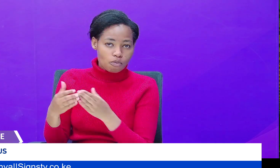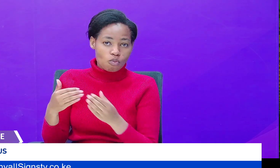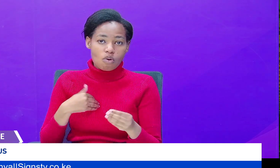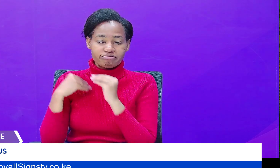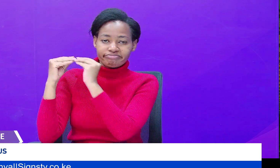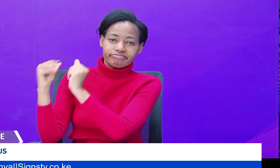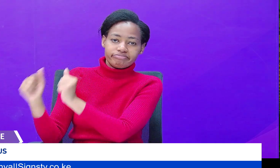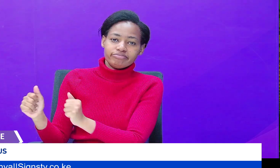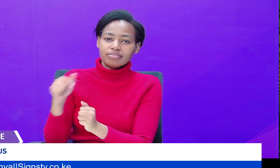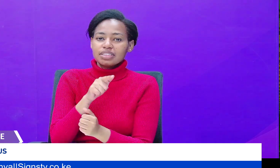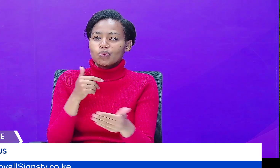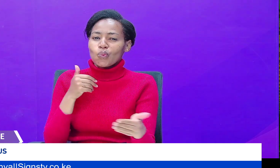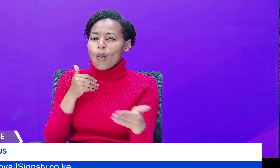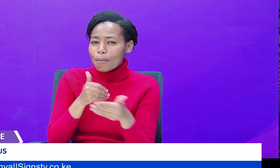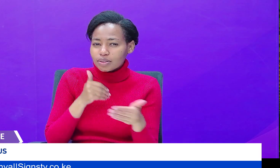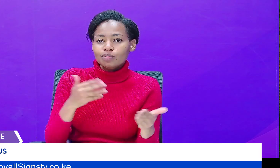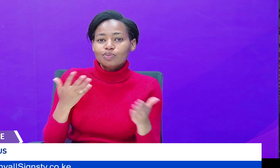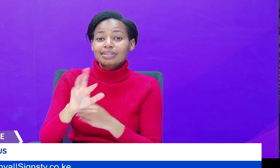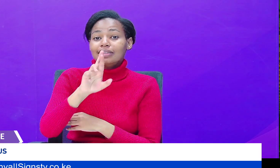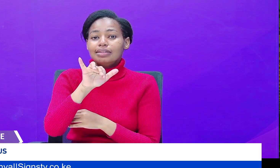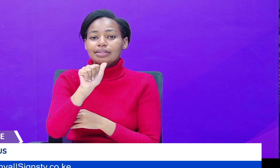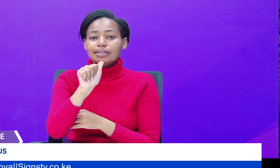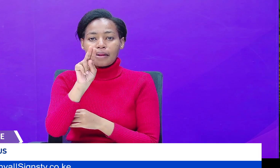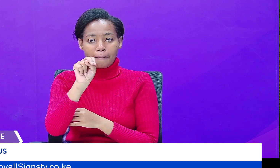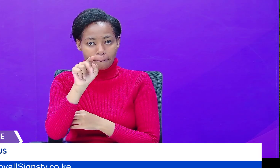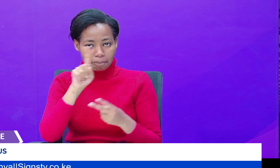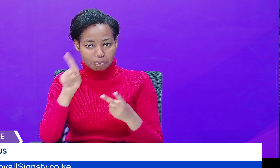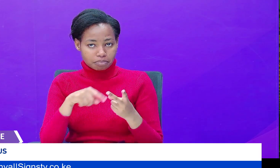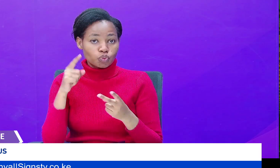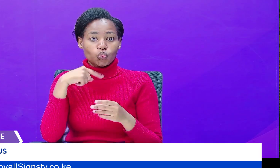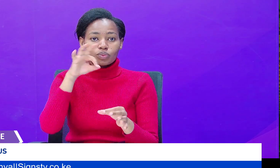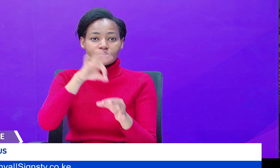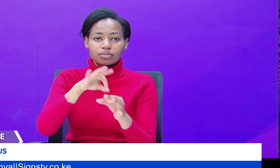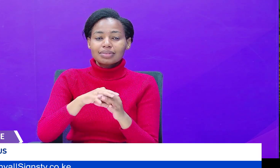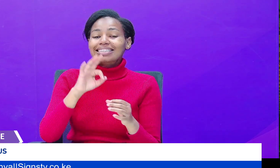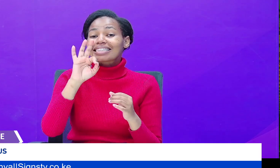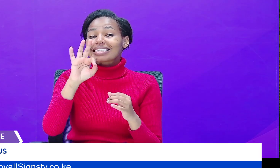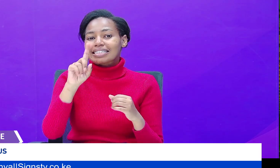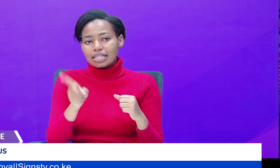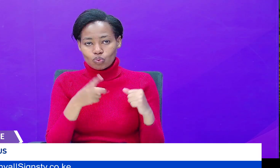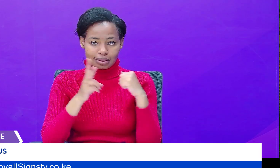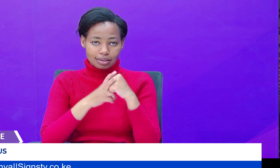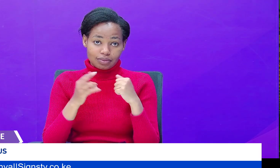6,477 votes in the primaries, firmly defeating his closest rival, Ryan Malulu, who polled